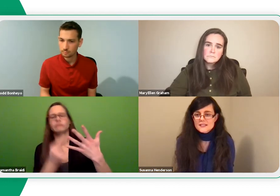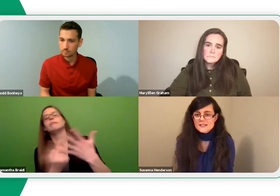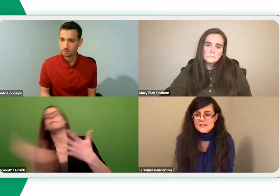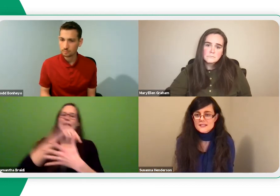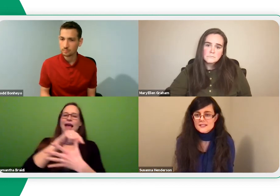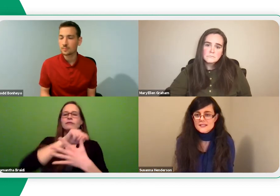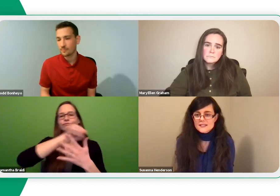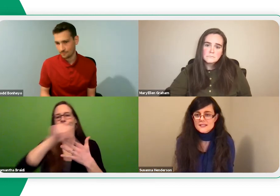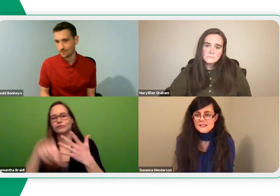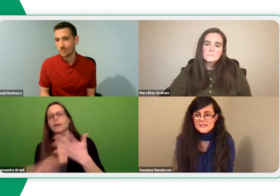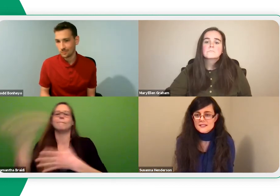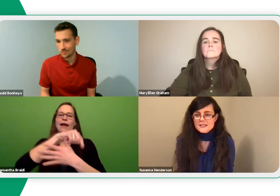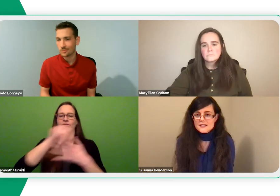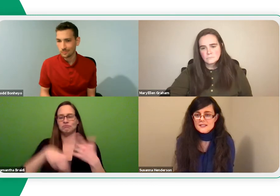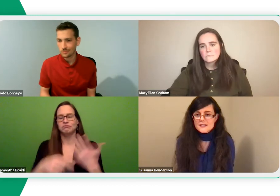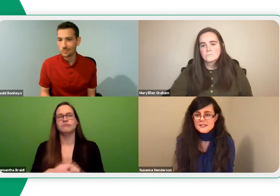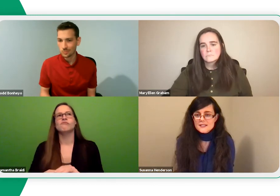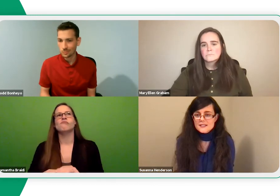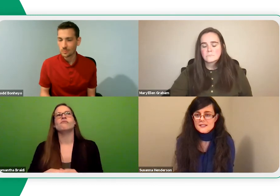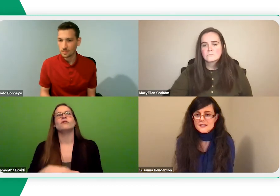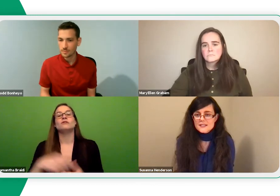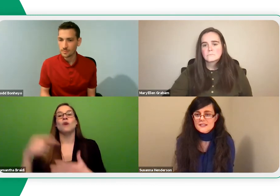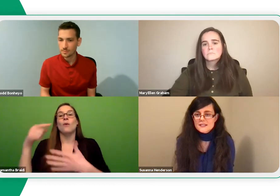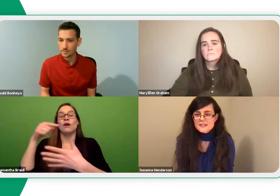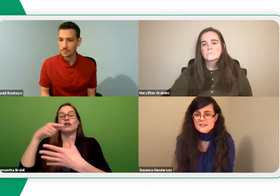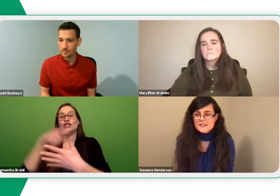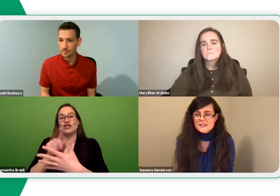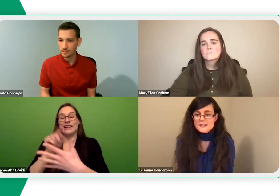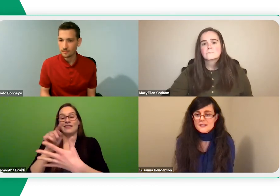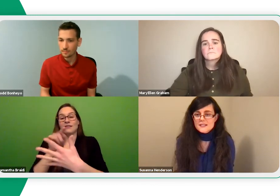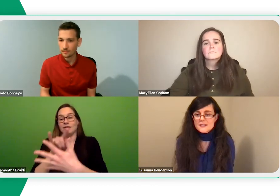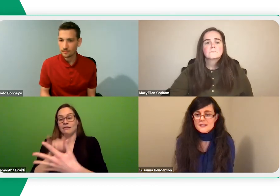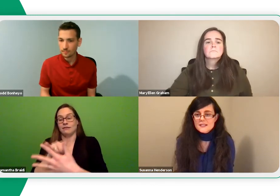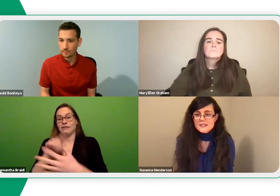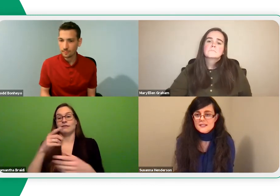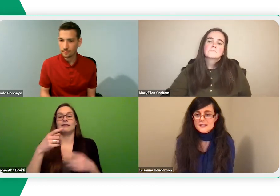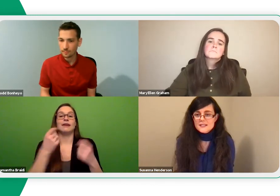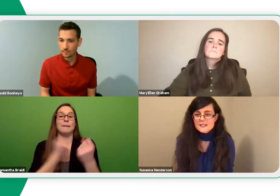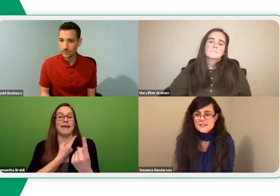prototypes, and repetition. So if the prototype doesn't work, you repeat the cycle.